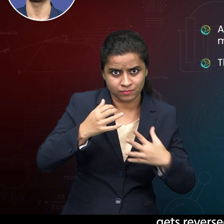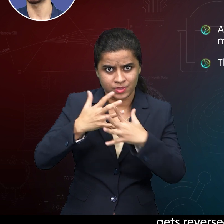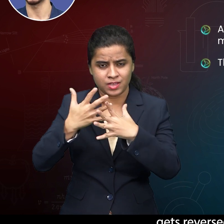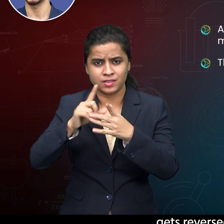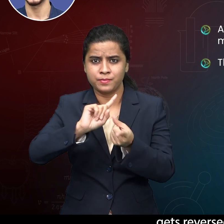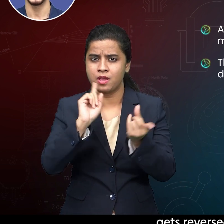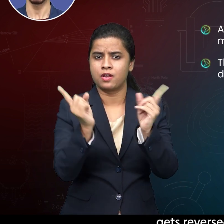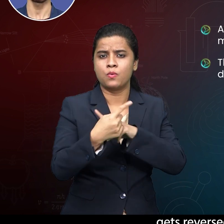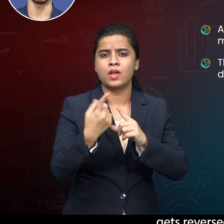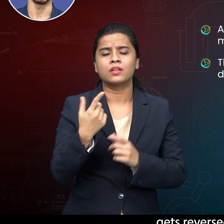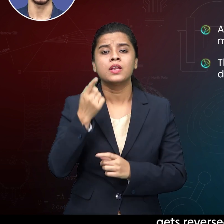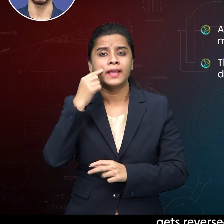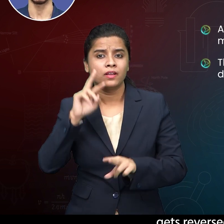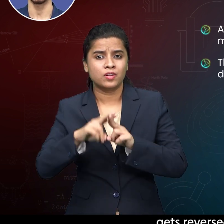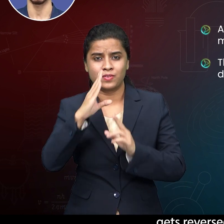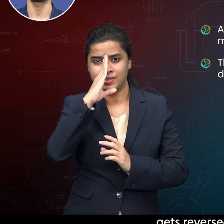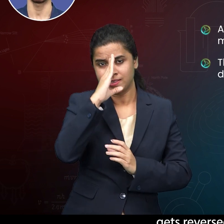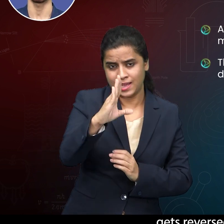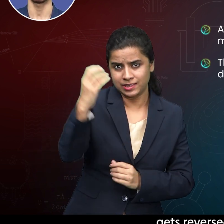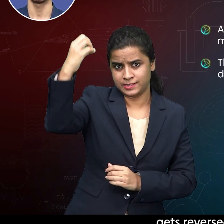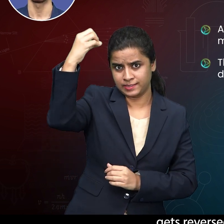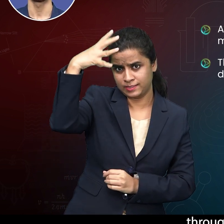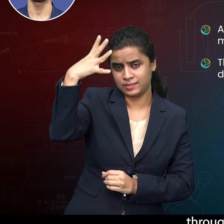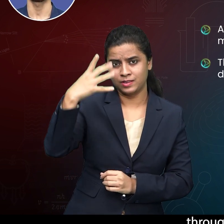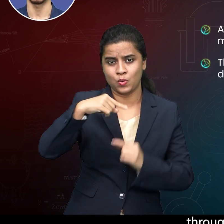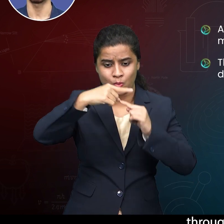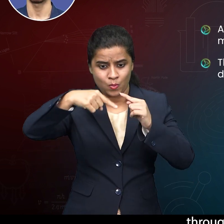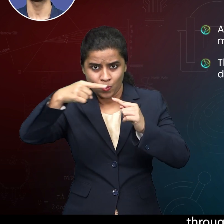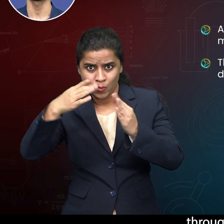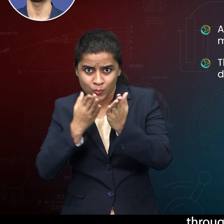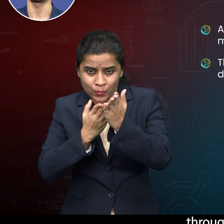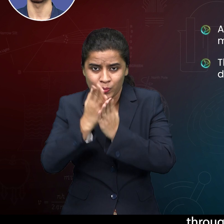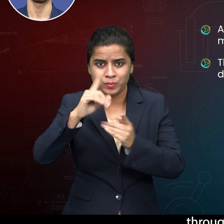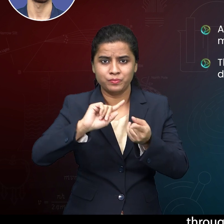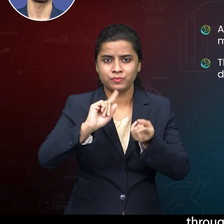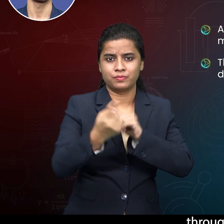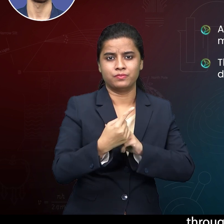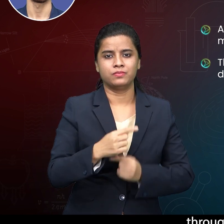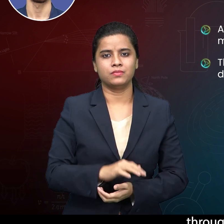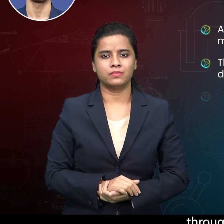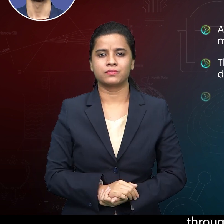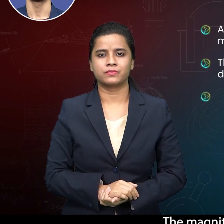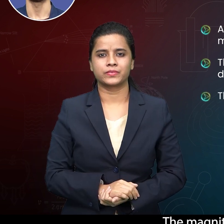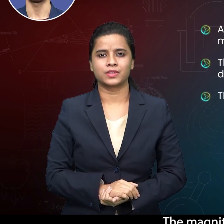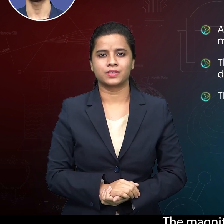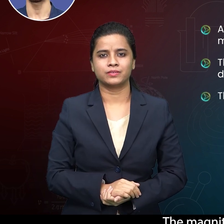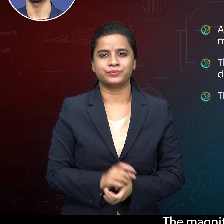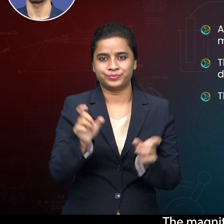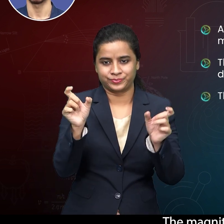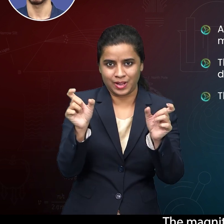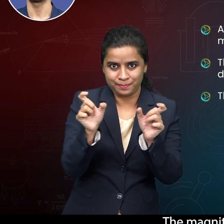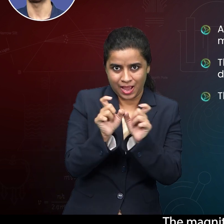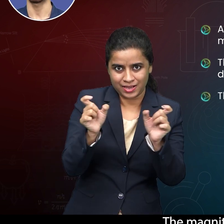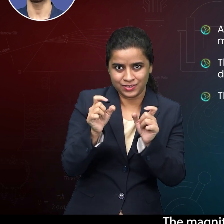gets reversed if the direction of current through the wire is reversed. The